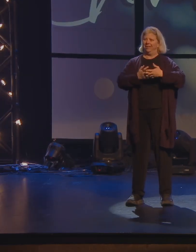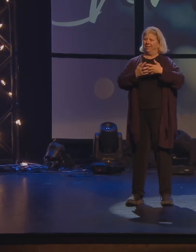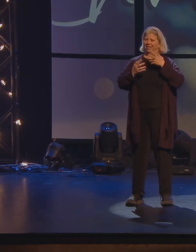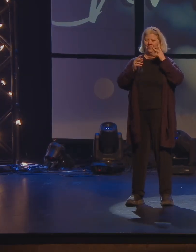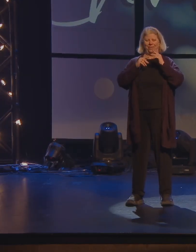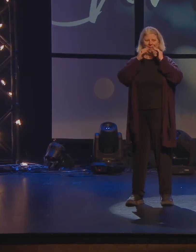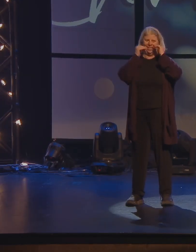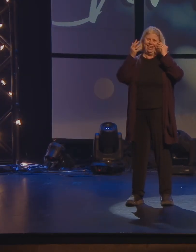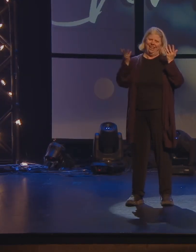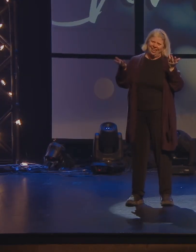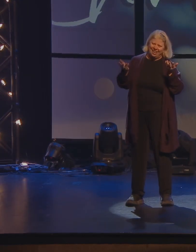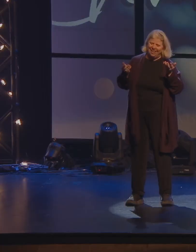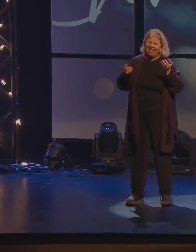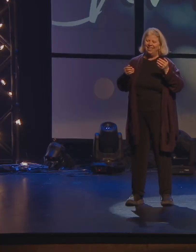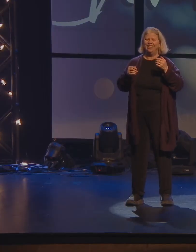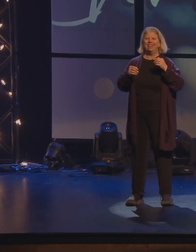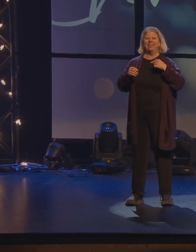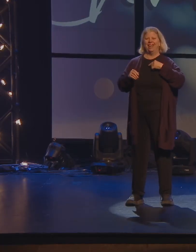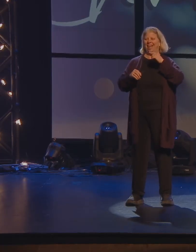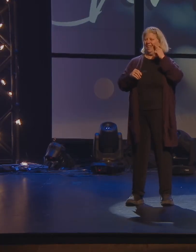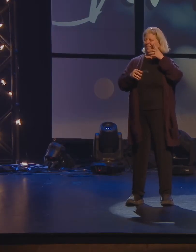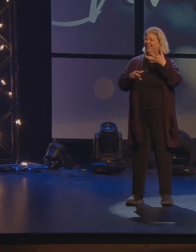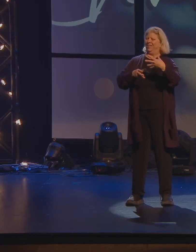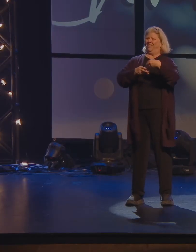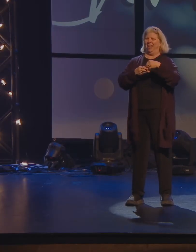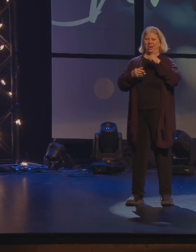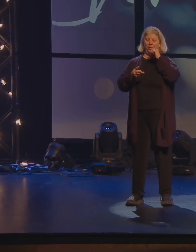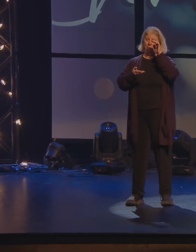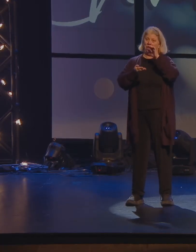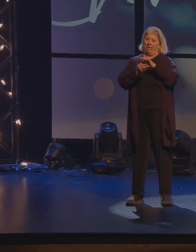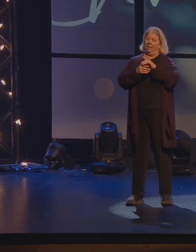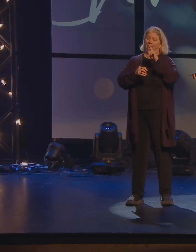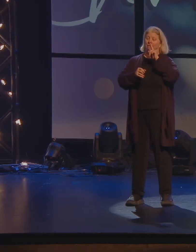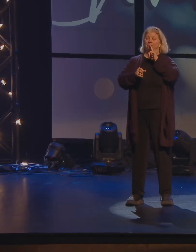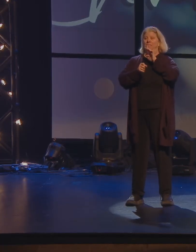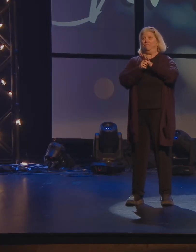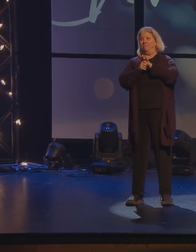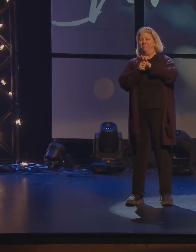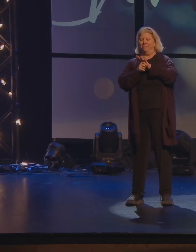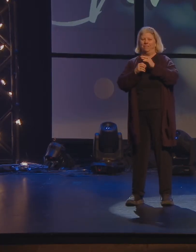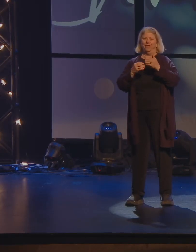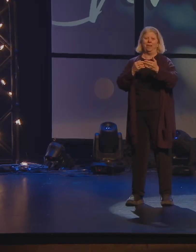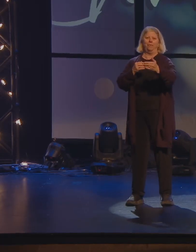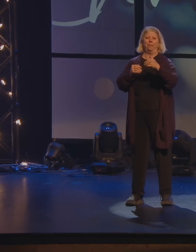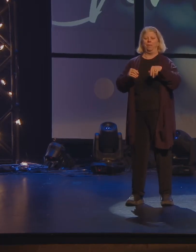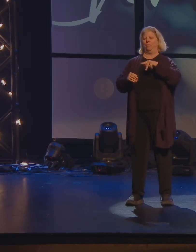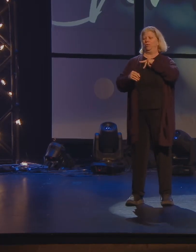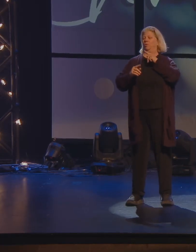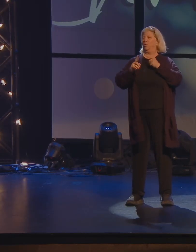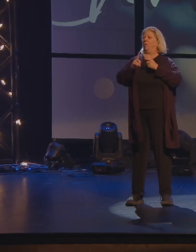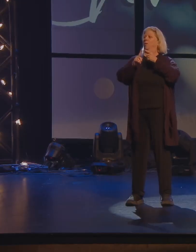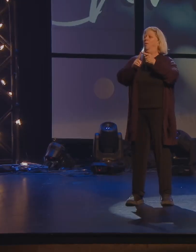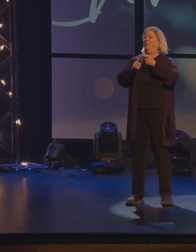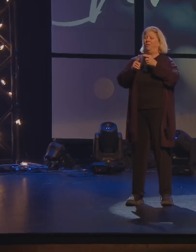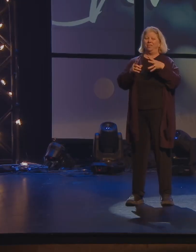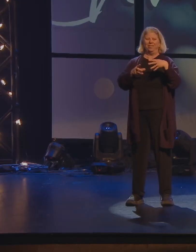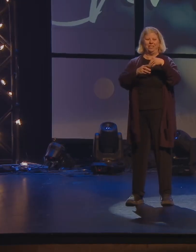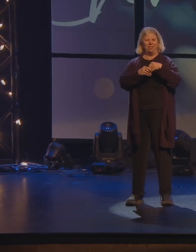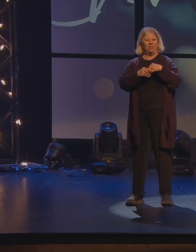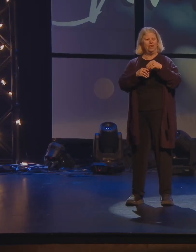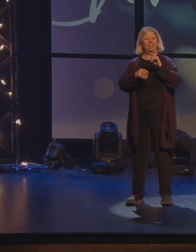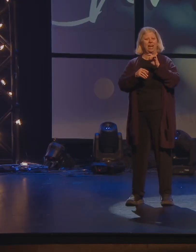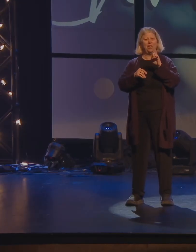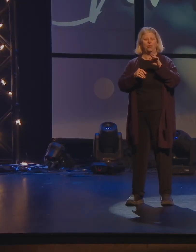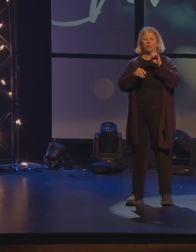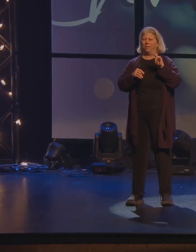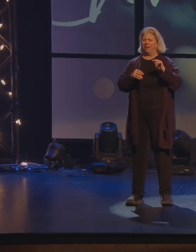smile, anyways. Just thought I would let you guys into, I don't really believe in resolutions, but that's just like a personal goal of mine. To, people are like,